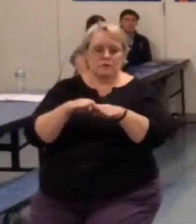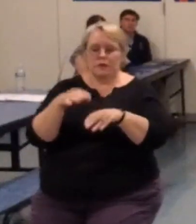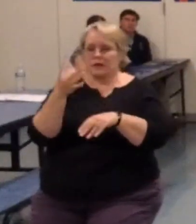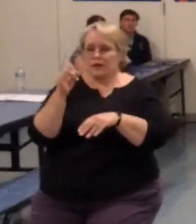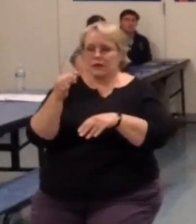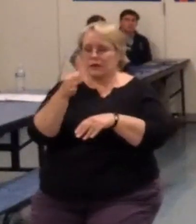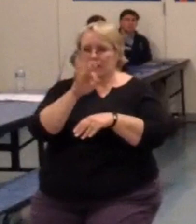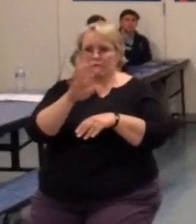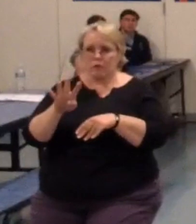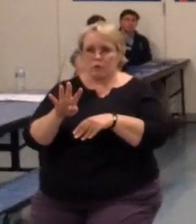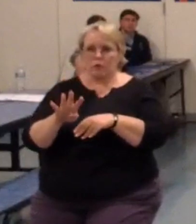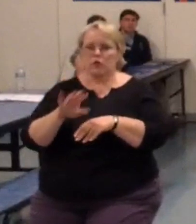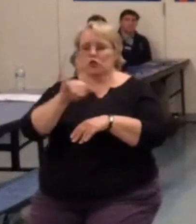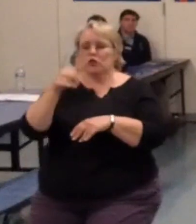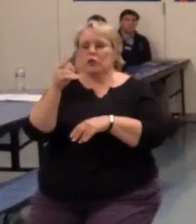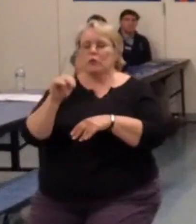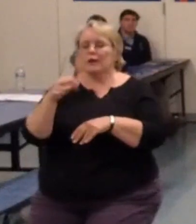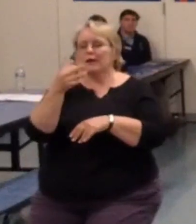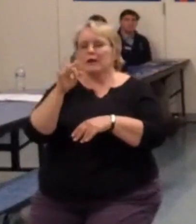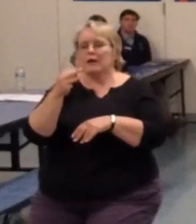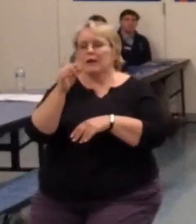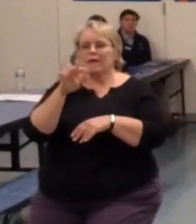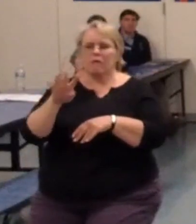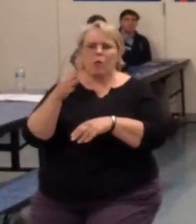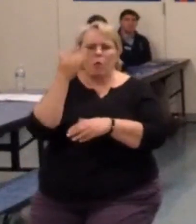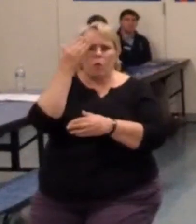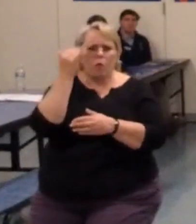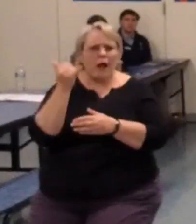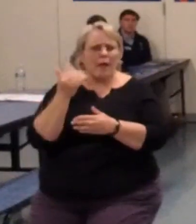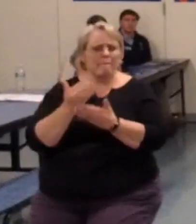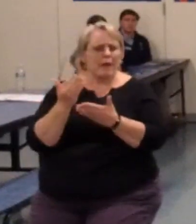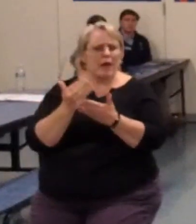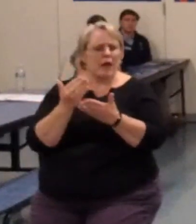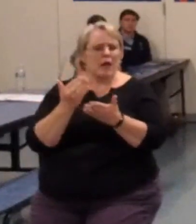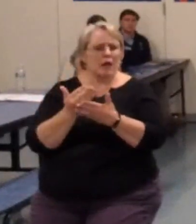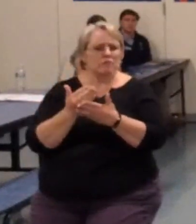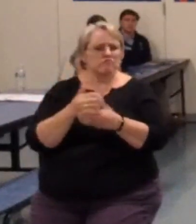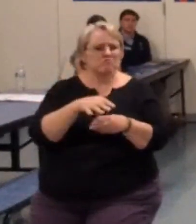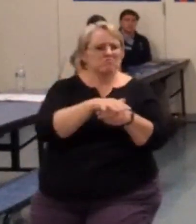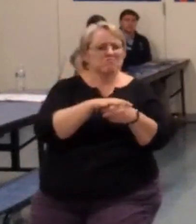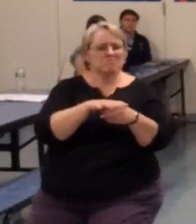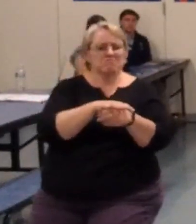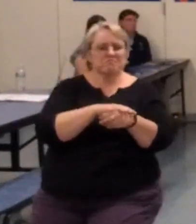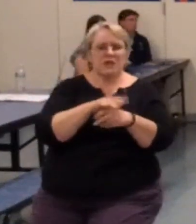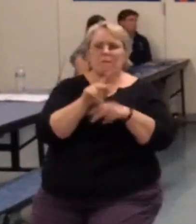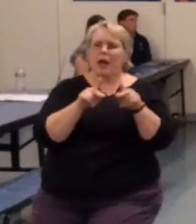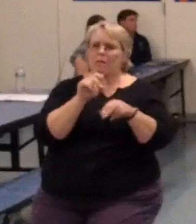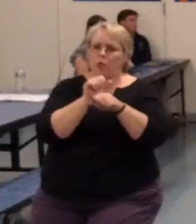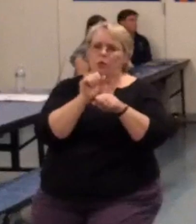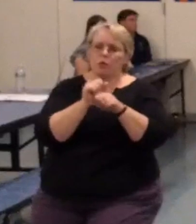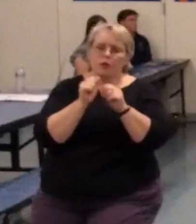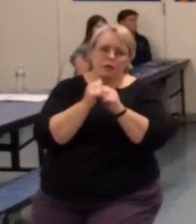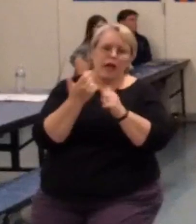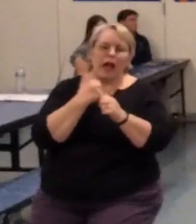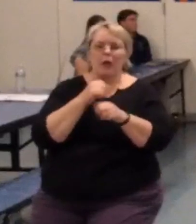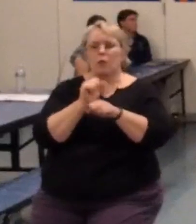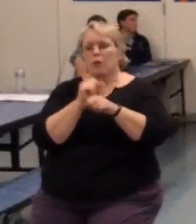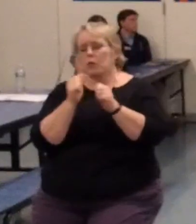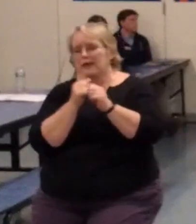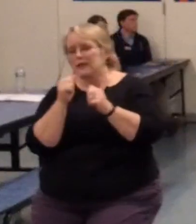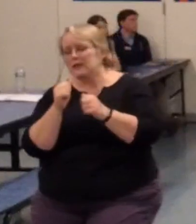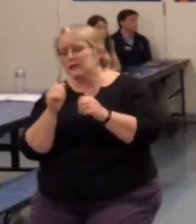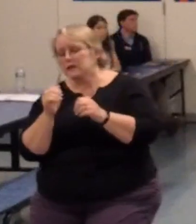1994, January 1994. Why did I buy that? It was a subdivision. People I worked with the city